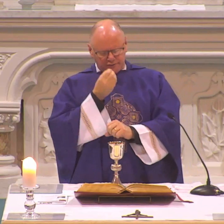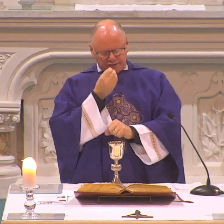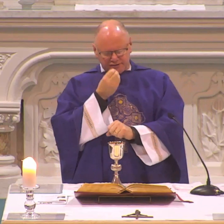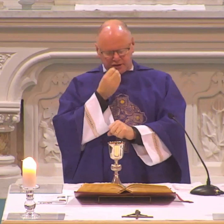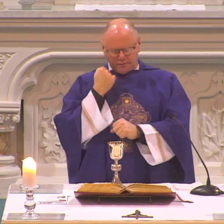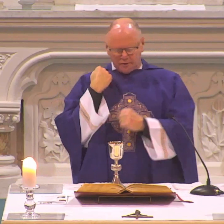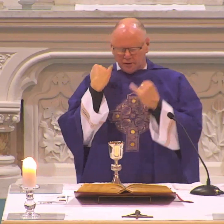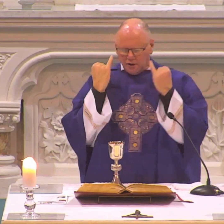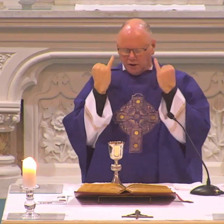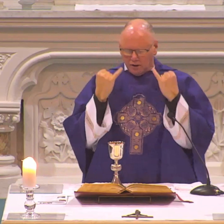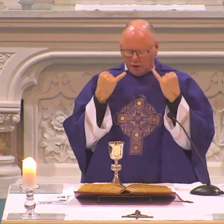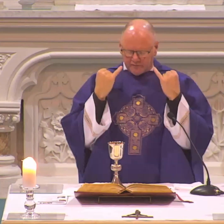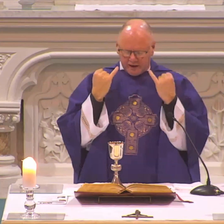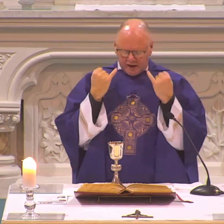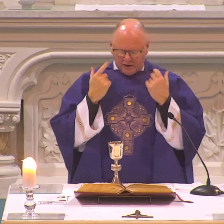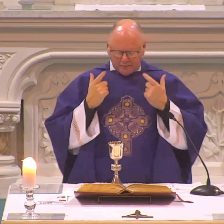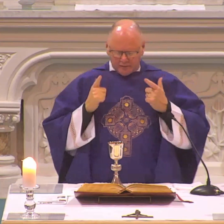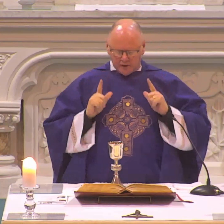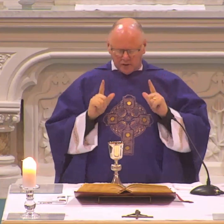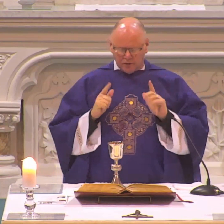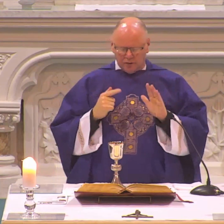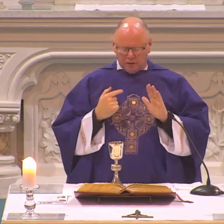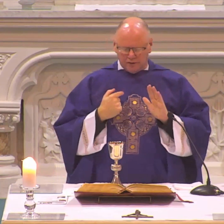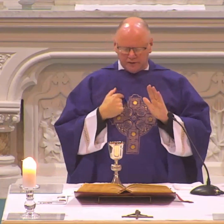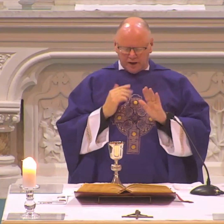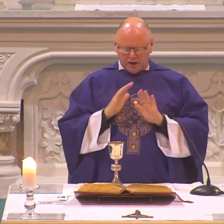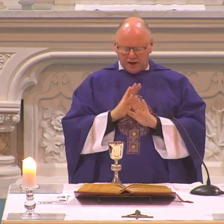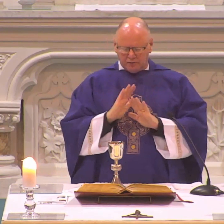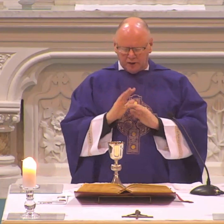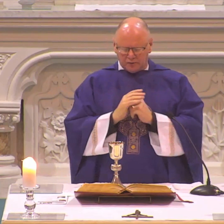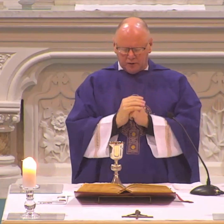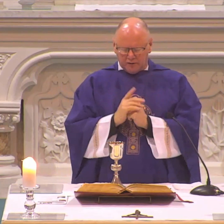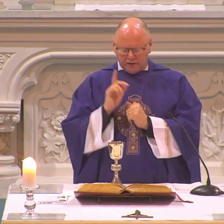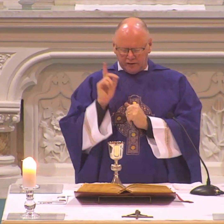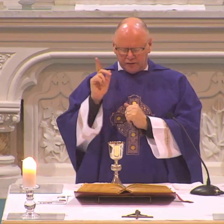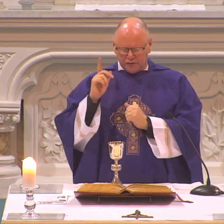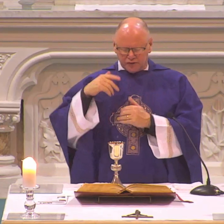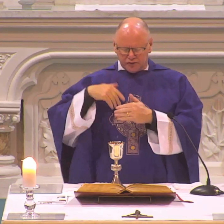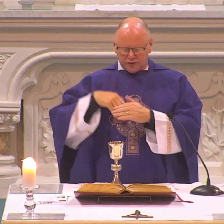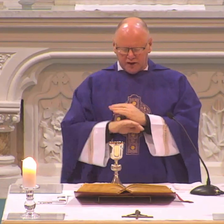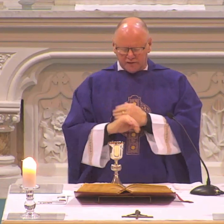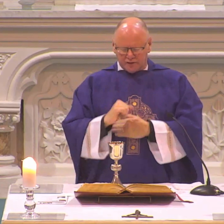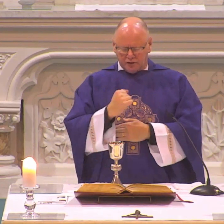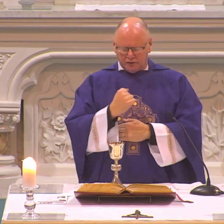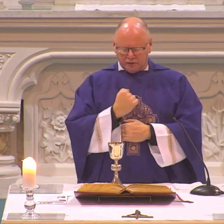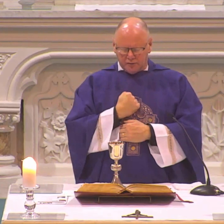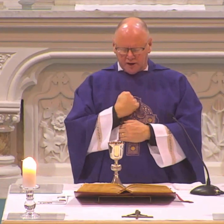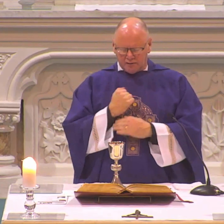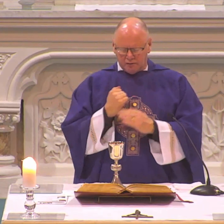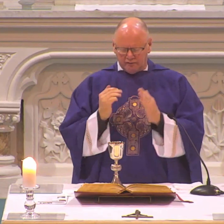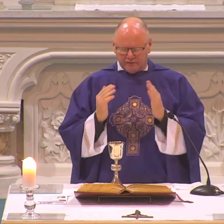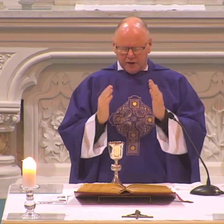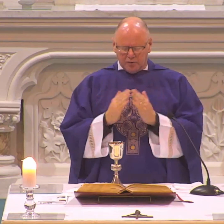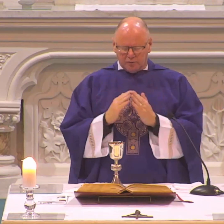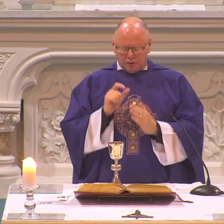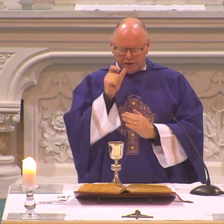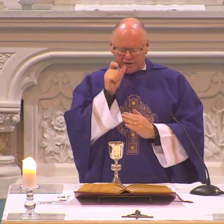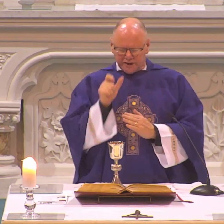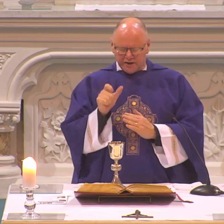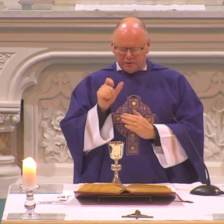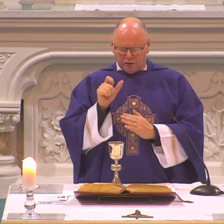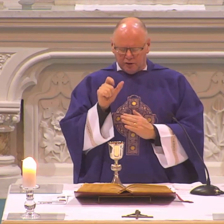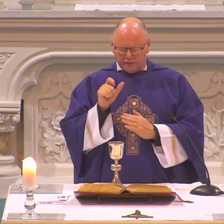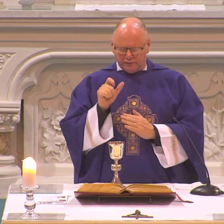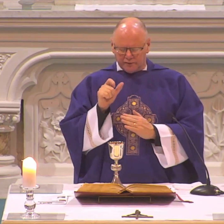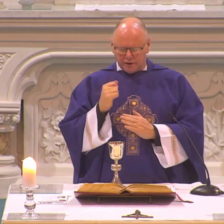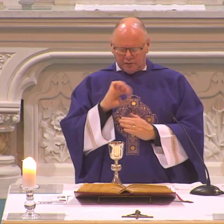called to the supper of the Lamb. Lord, I am not worthy that you should enter under my roof, but only say